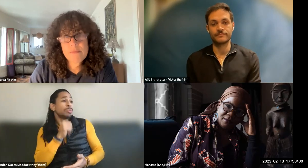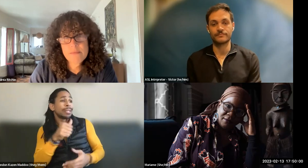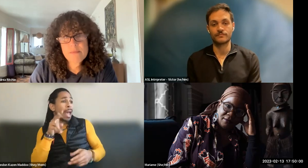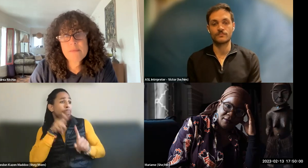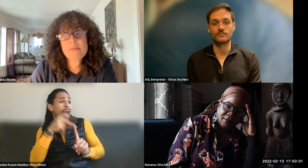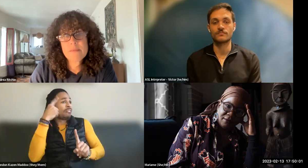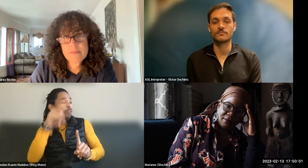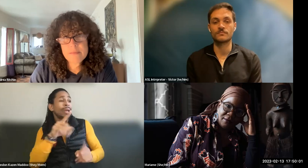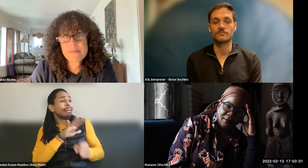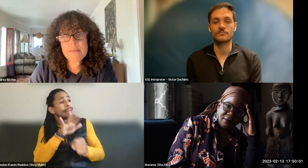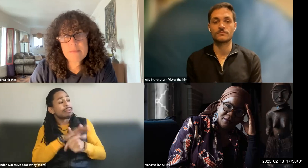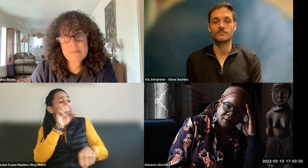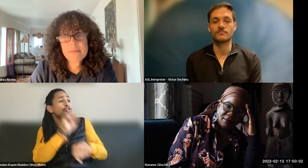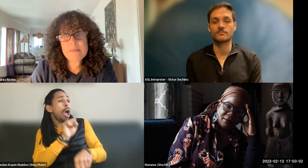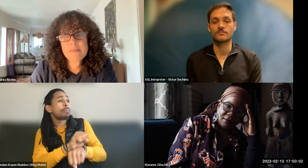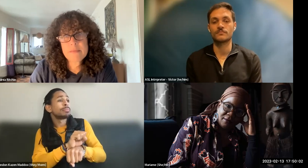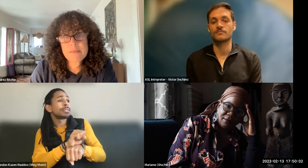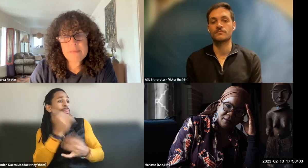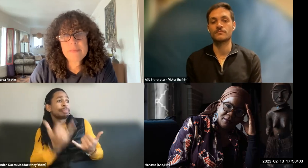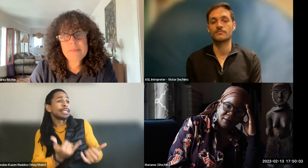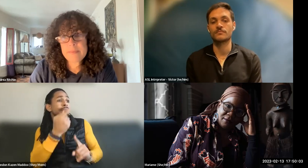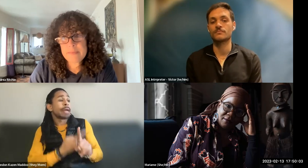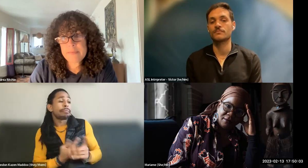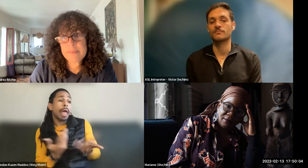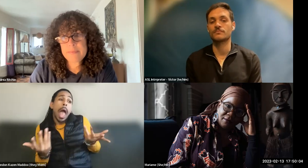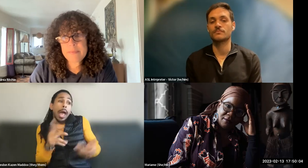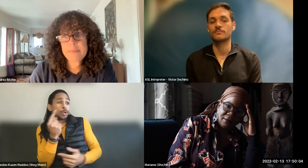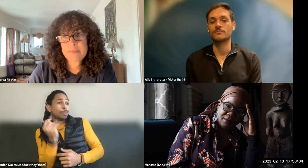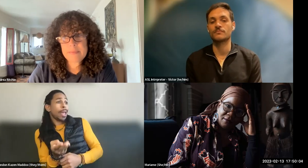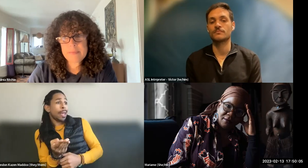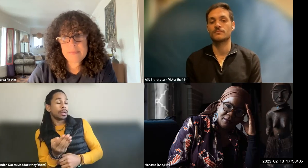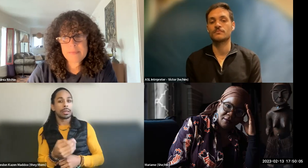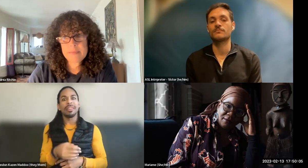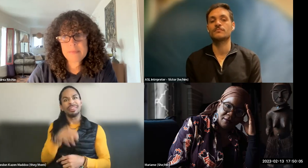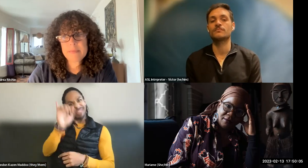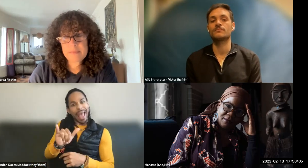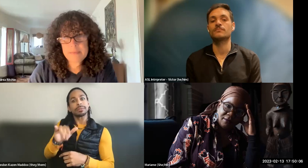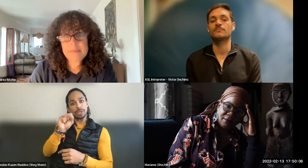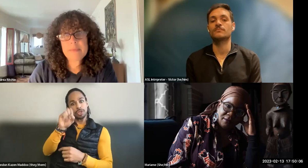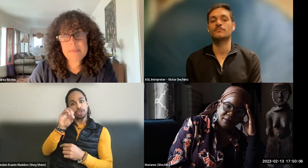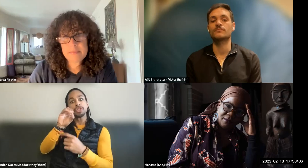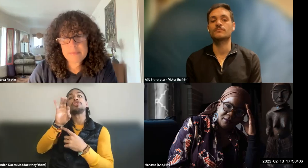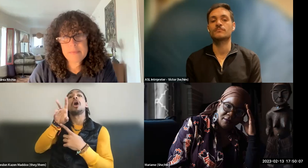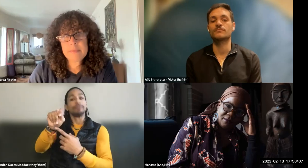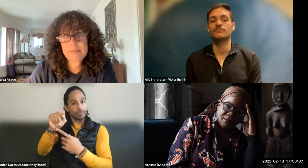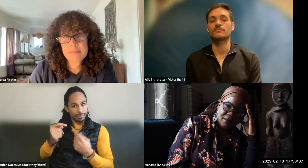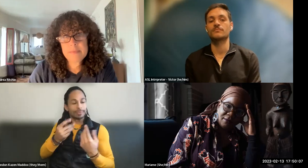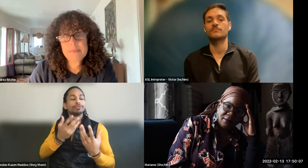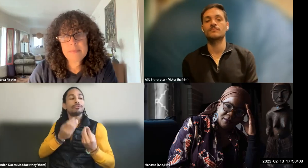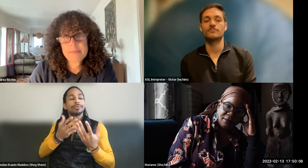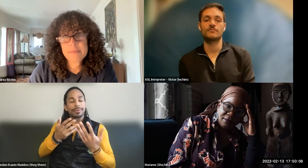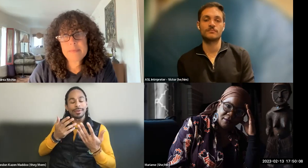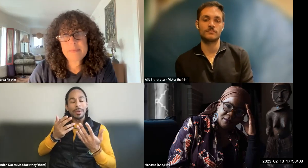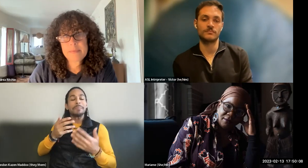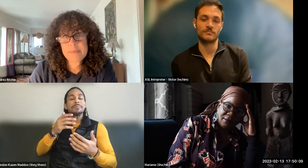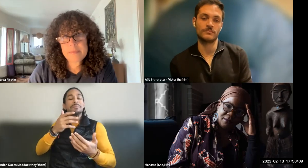way to think about soft policing. But perhaps that's not something you thought about as a form of policing, but it is. It is in fact a form of